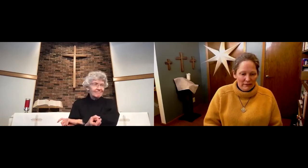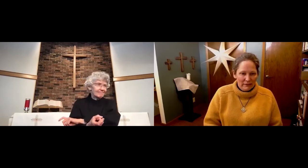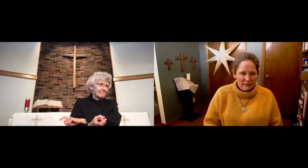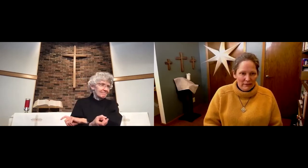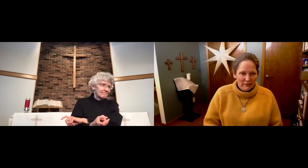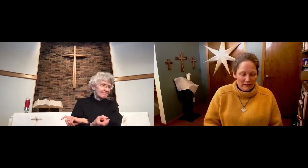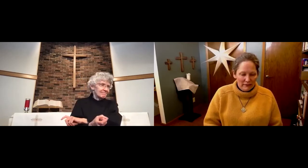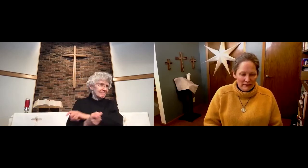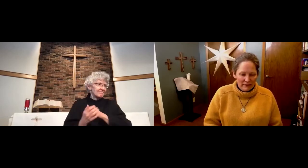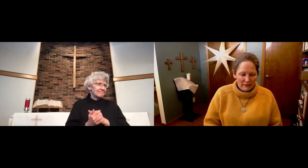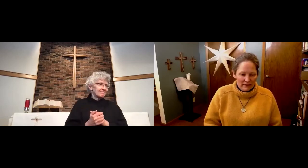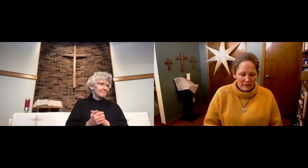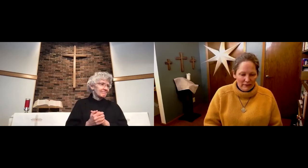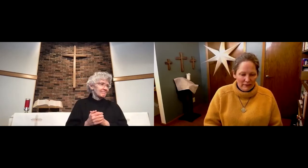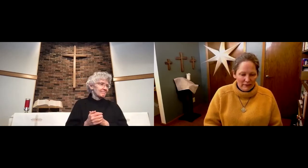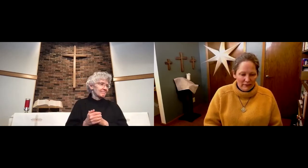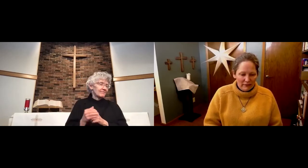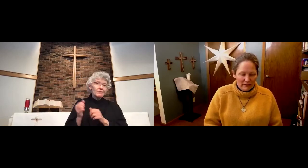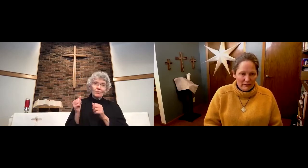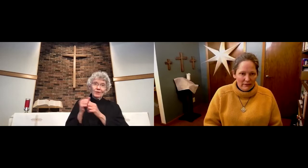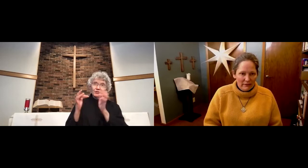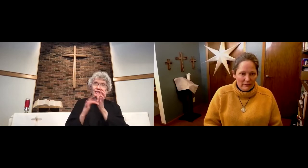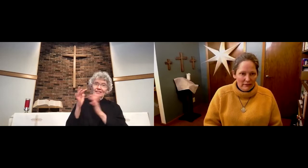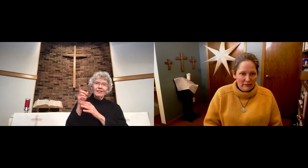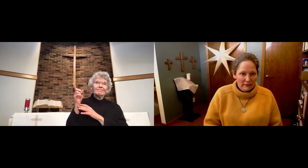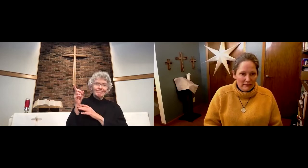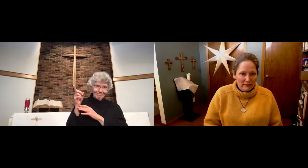The end result doesn't look like the beginning at all.